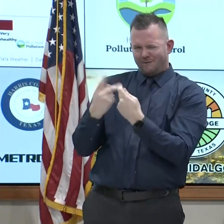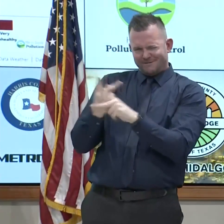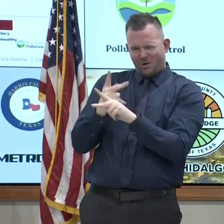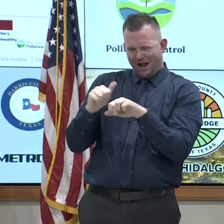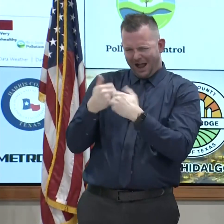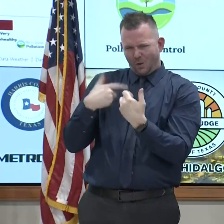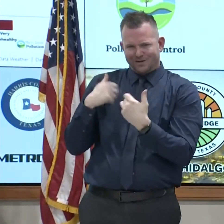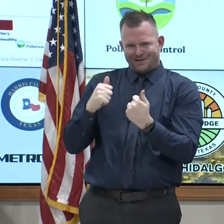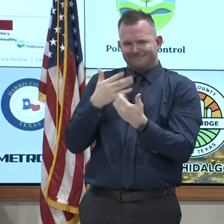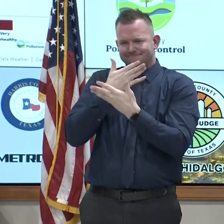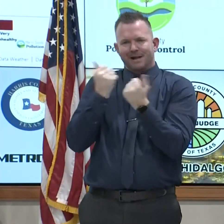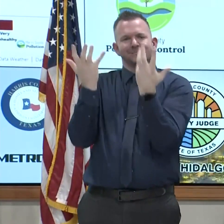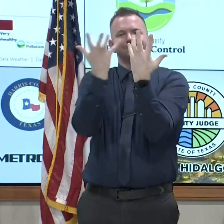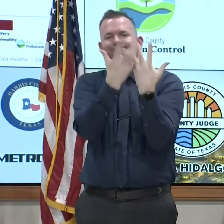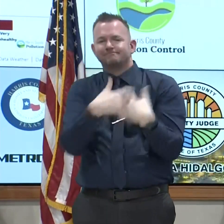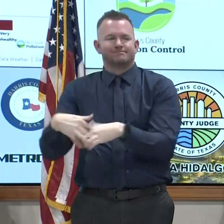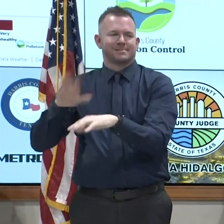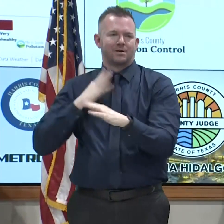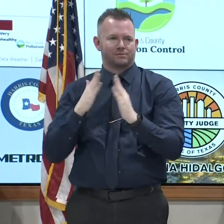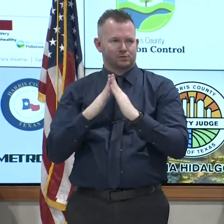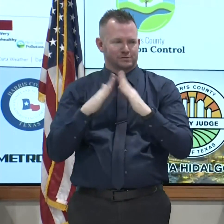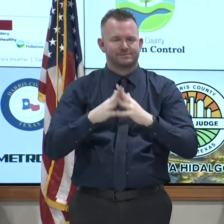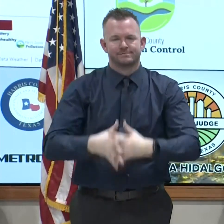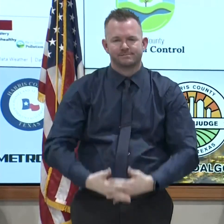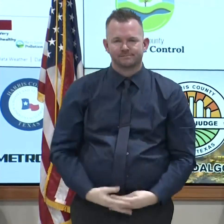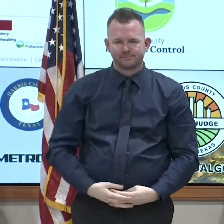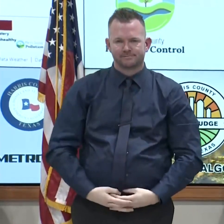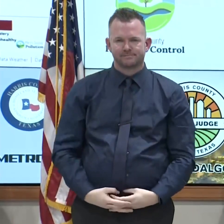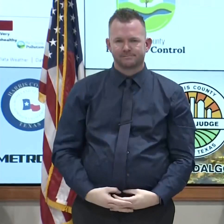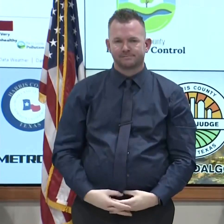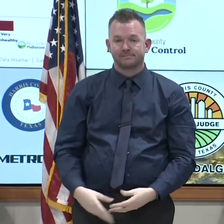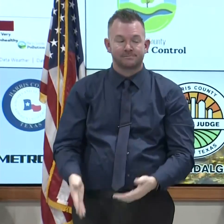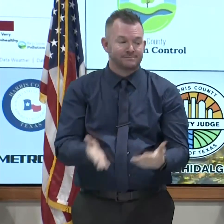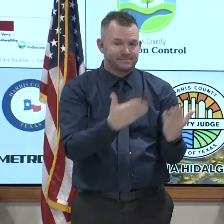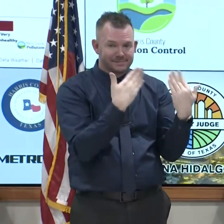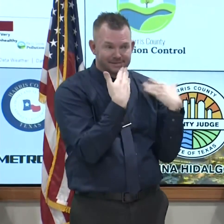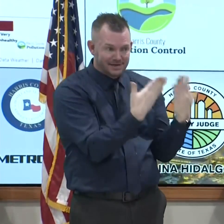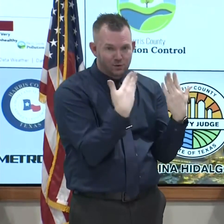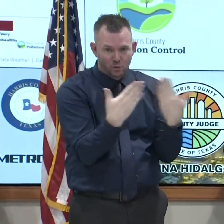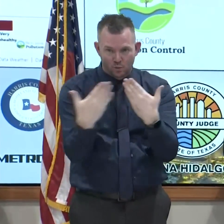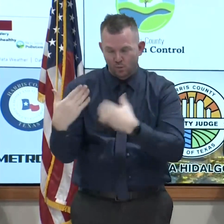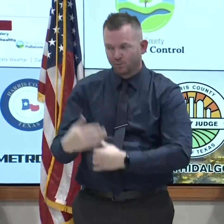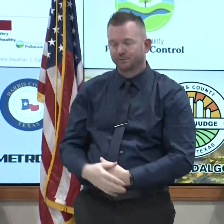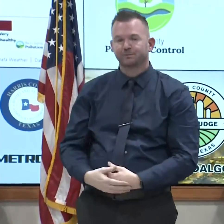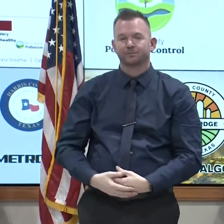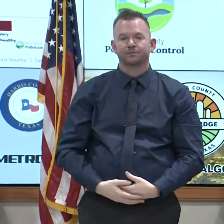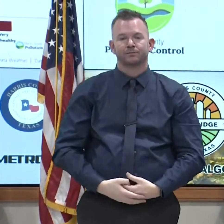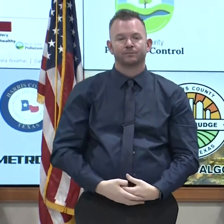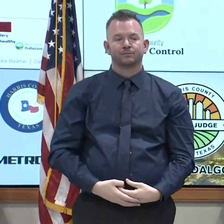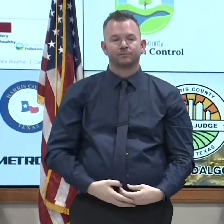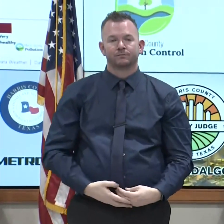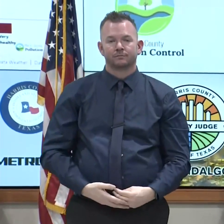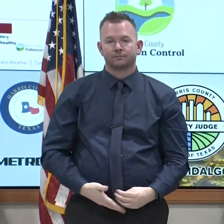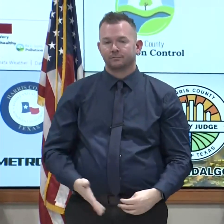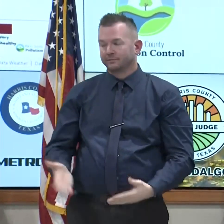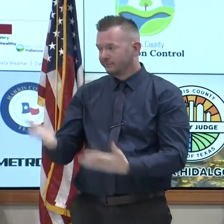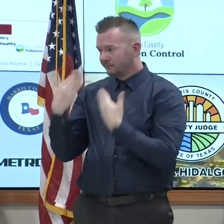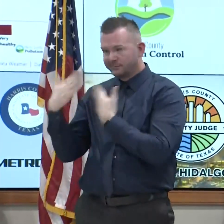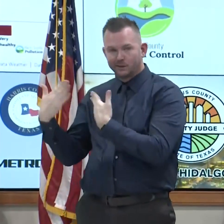Thank you, Chief Christensen and Commissioner Garcia for making all of this possible, and everybody who spoke, Dr.